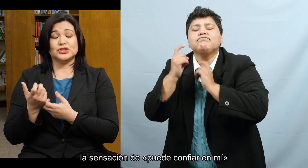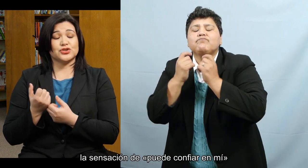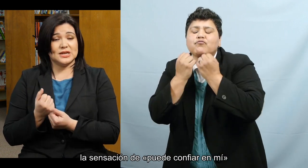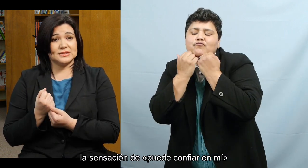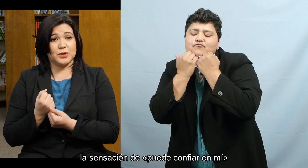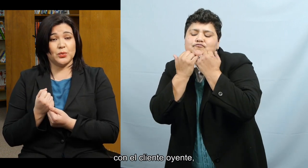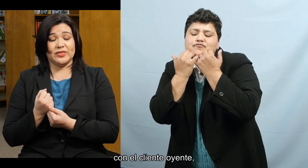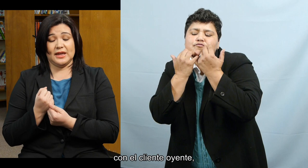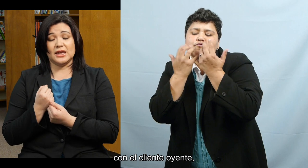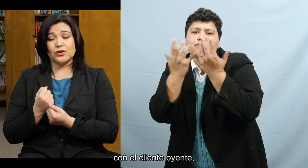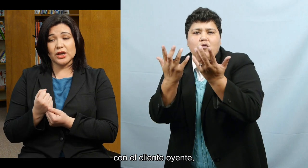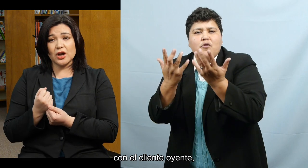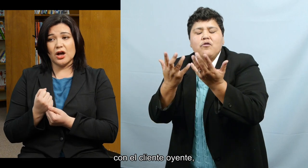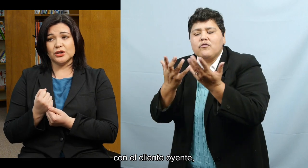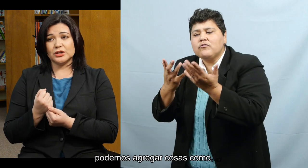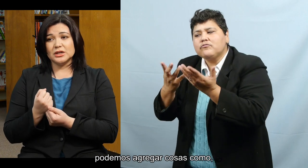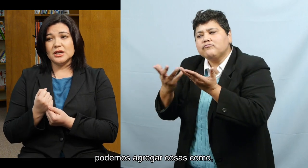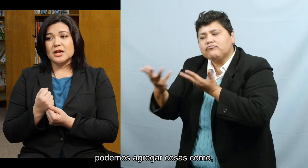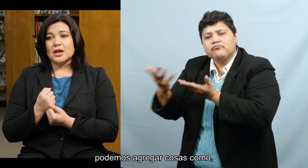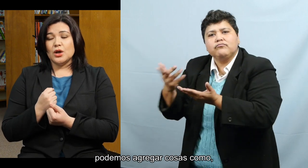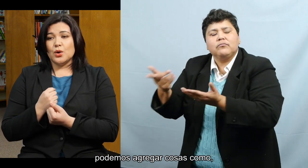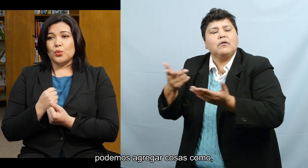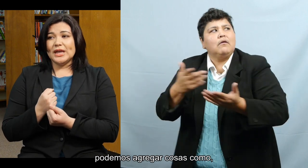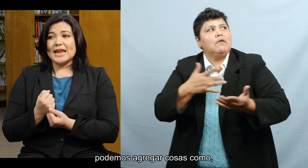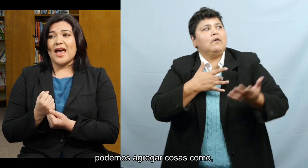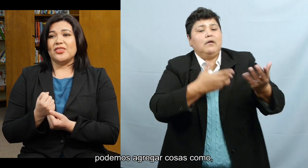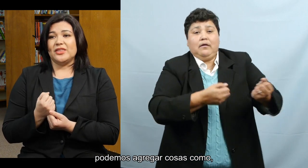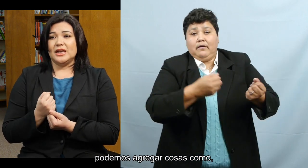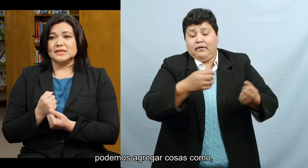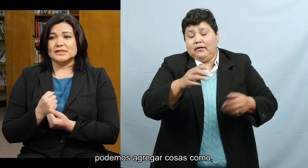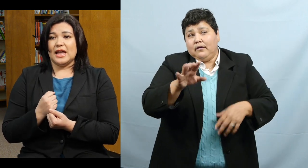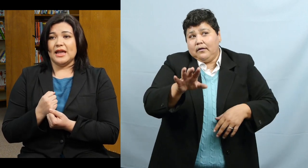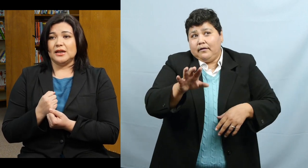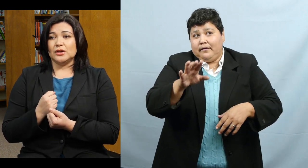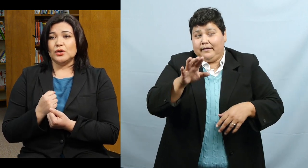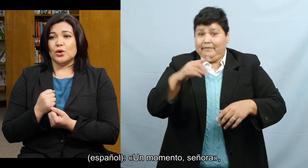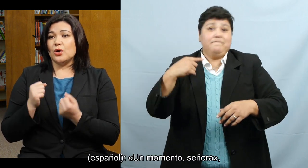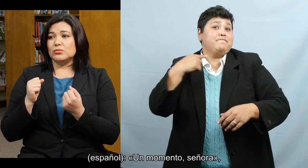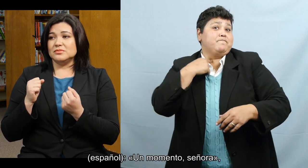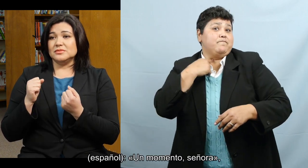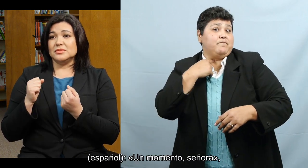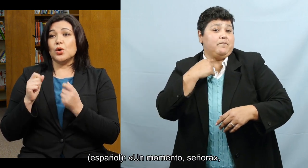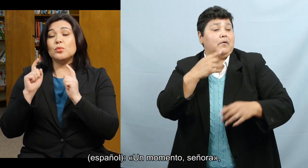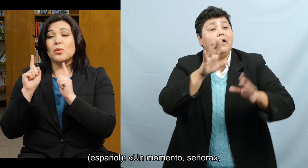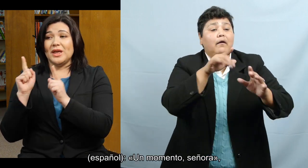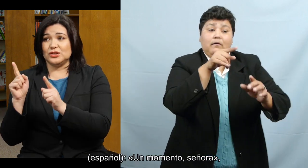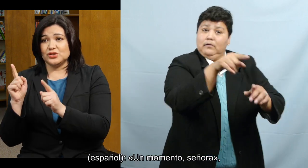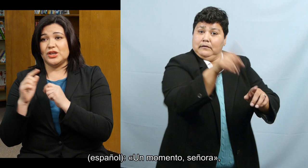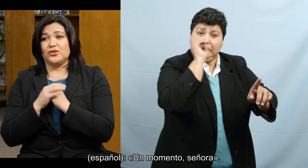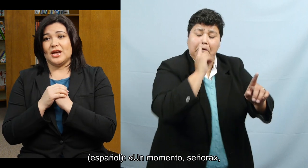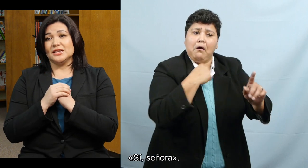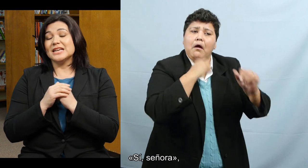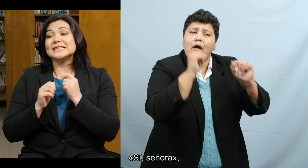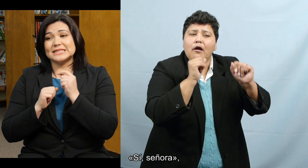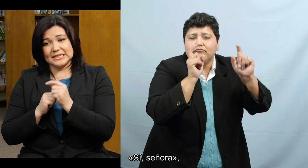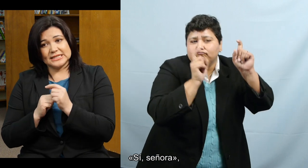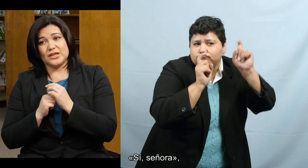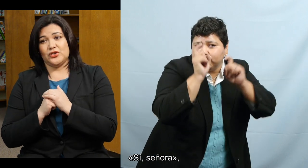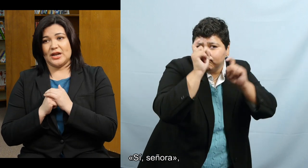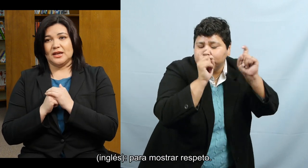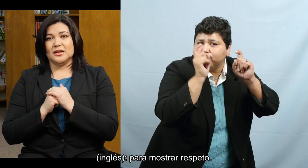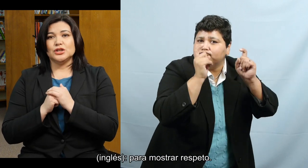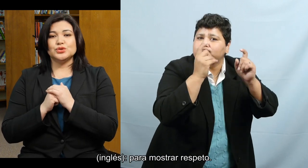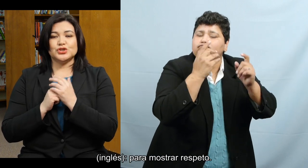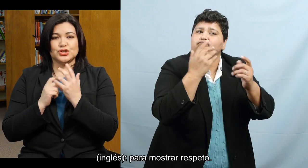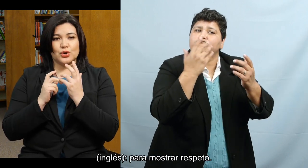you can trust me with the hearing color, we can add things like, un momento señora, si